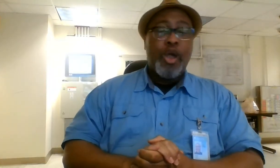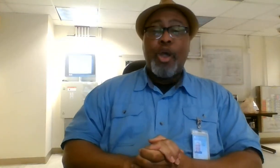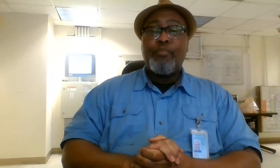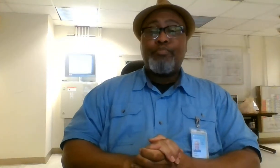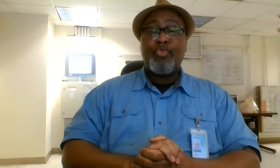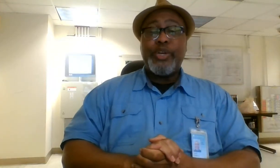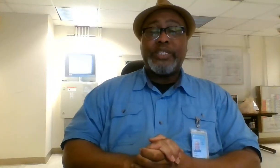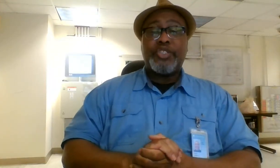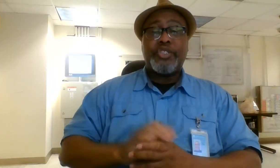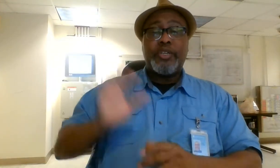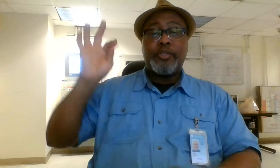Preach.